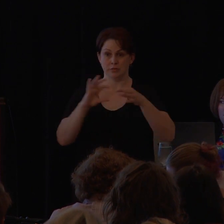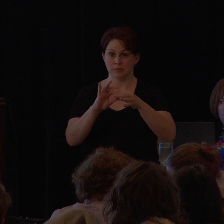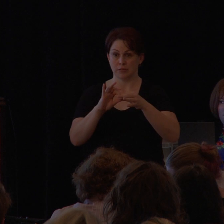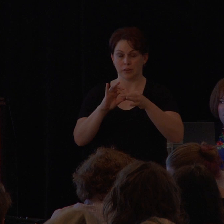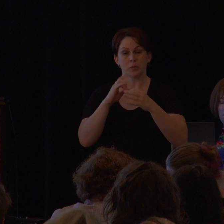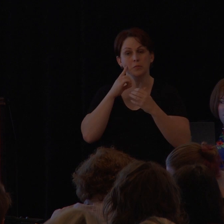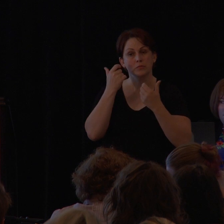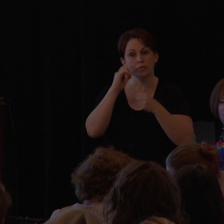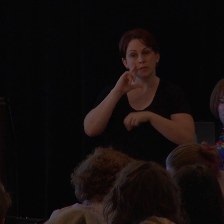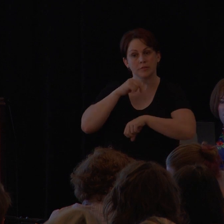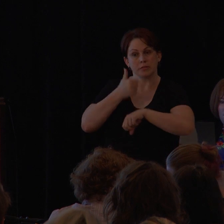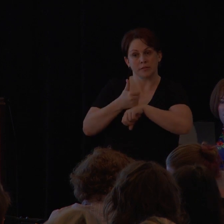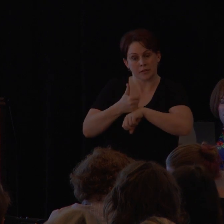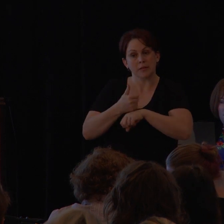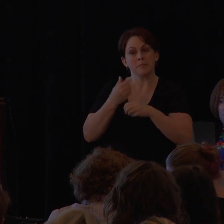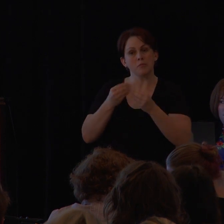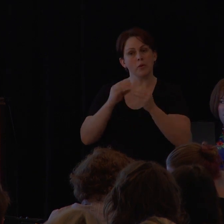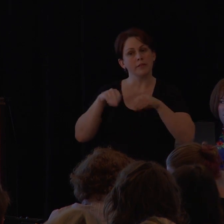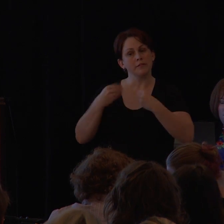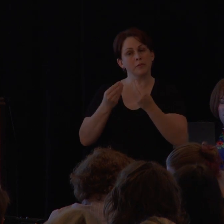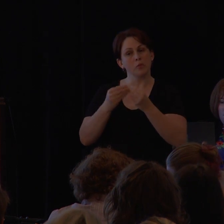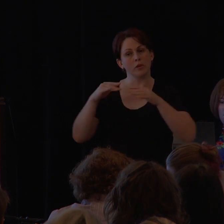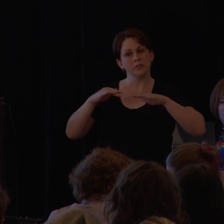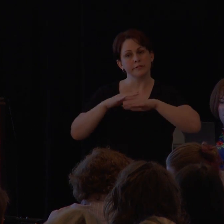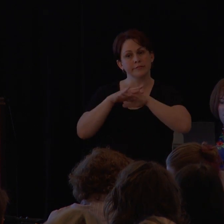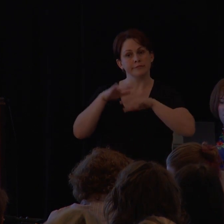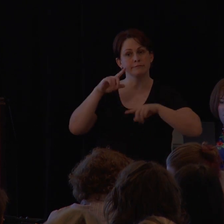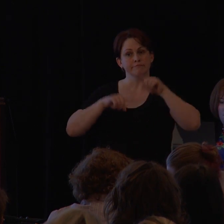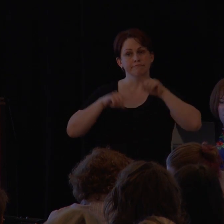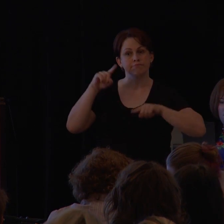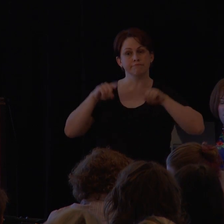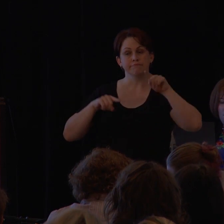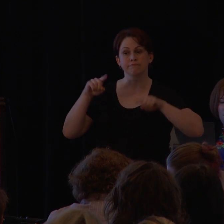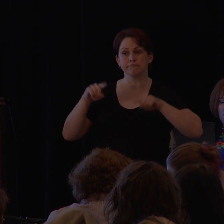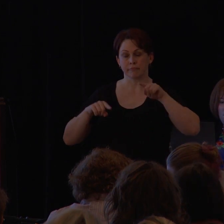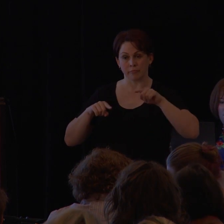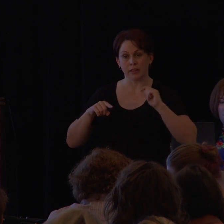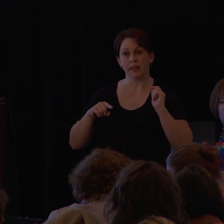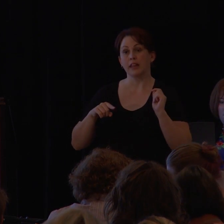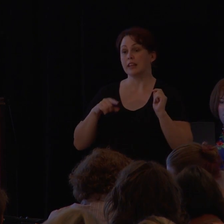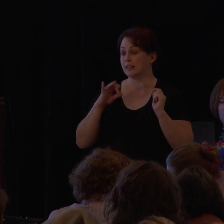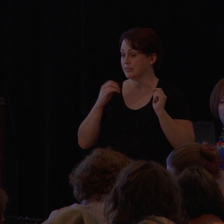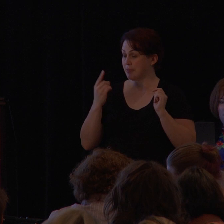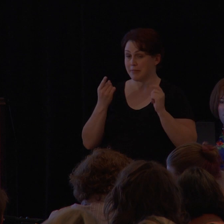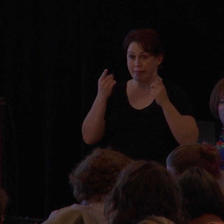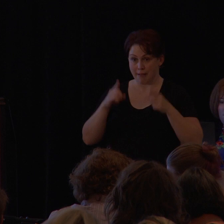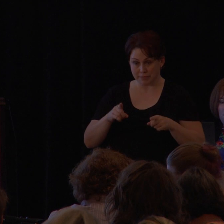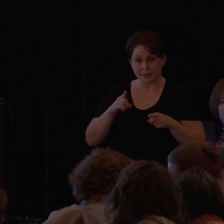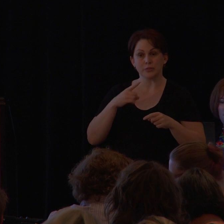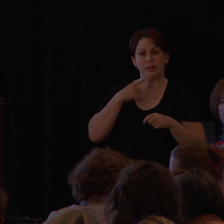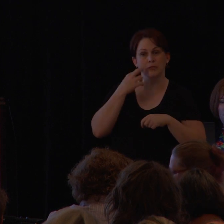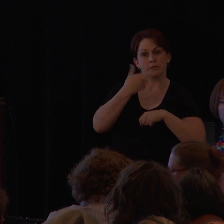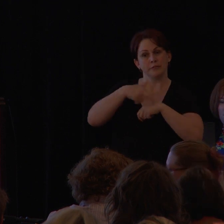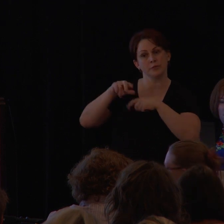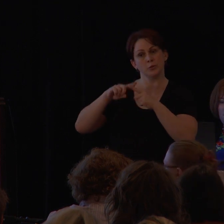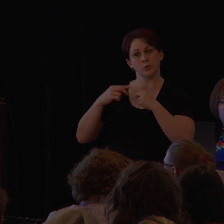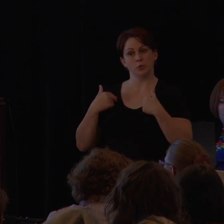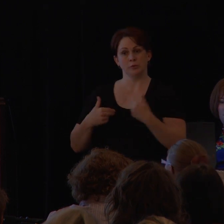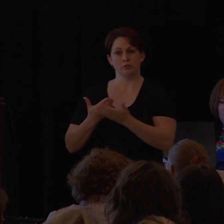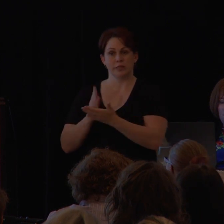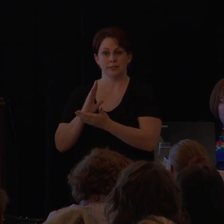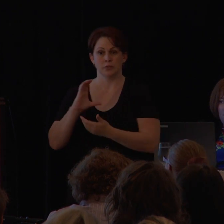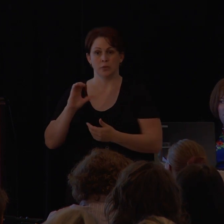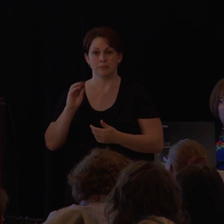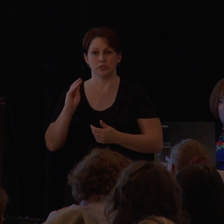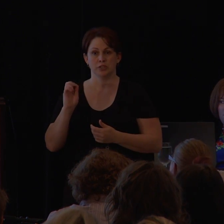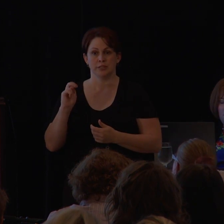more efficient and offers more diversity of options is to refer a case in the appropriate setting to a Human Rights Commission, because